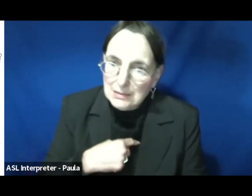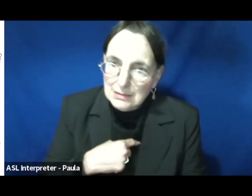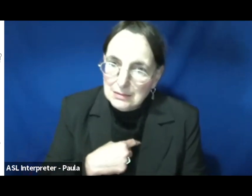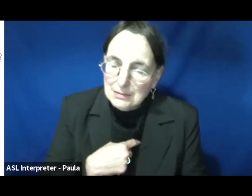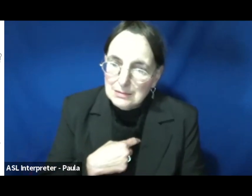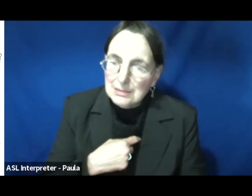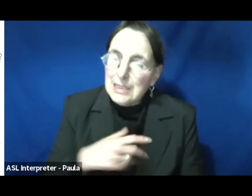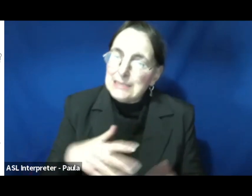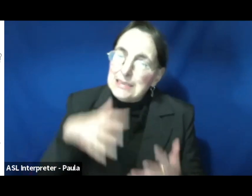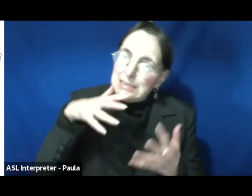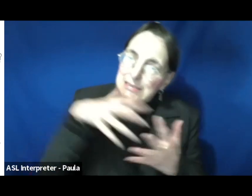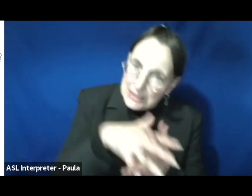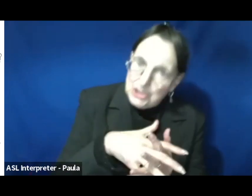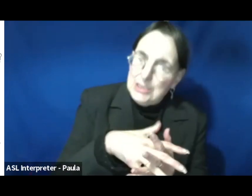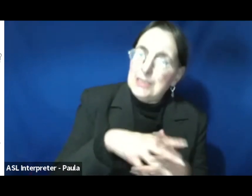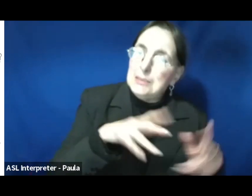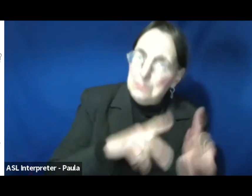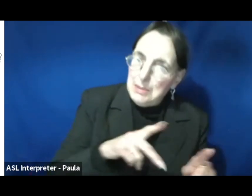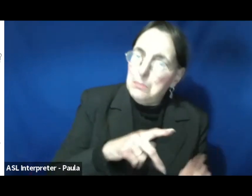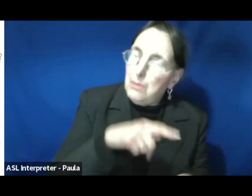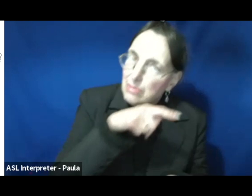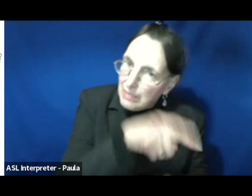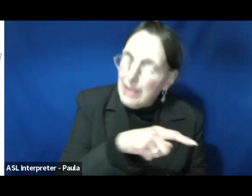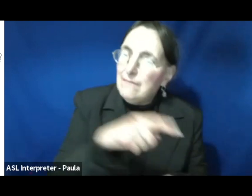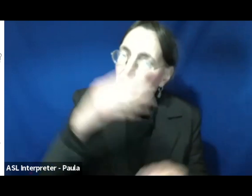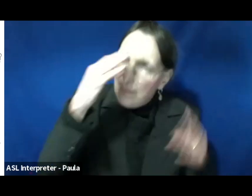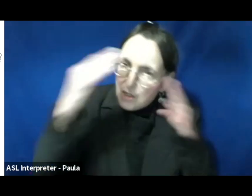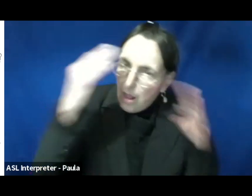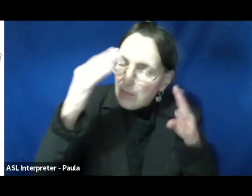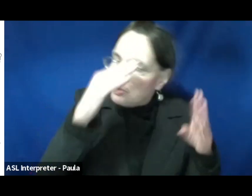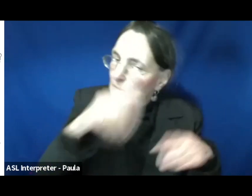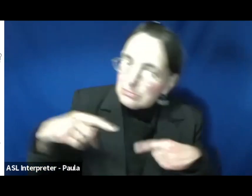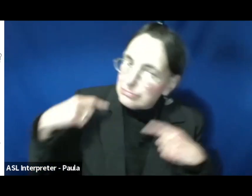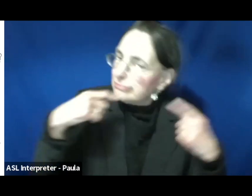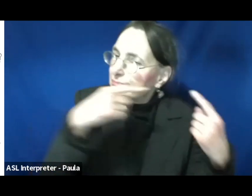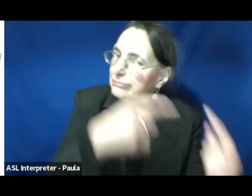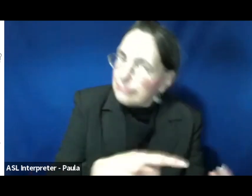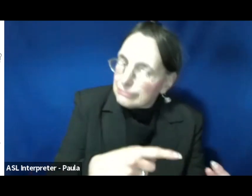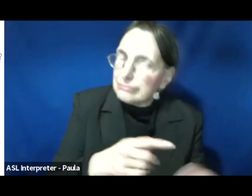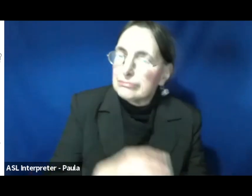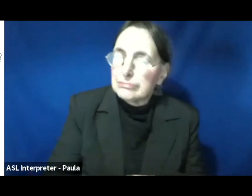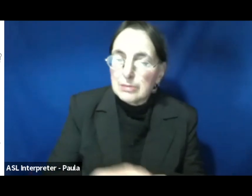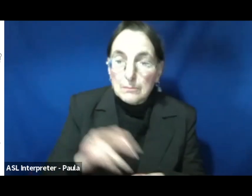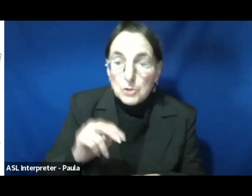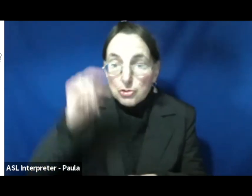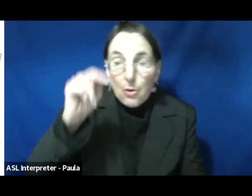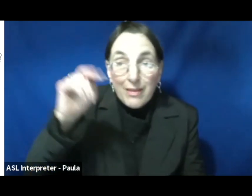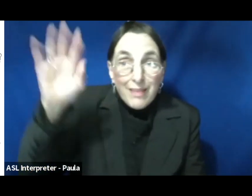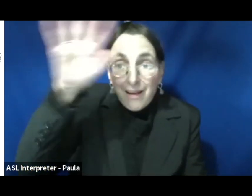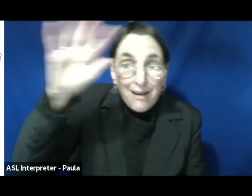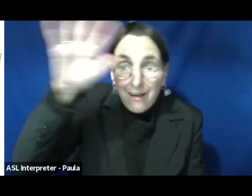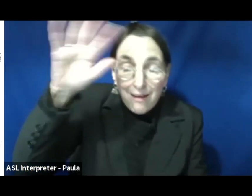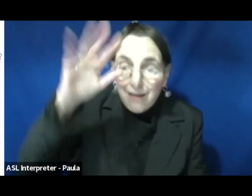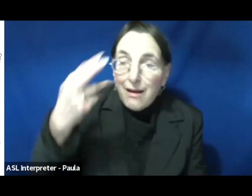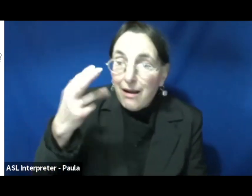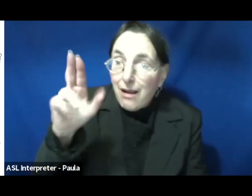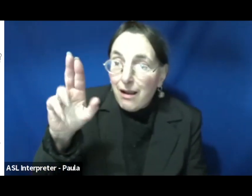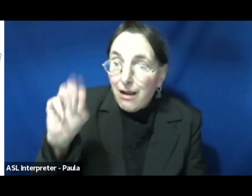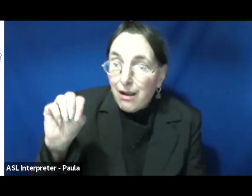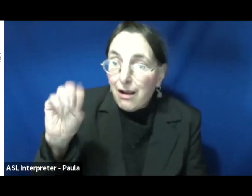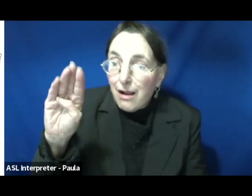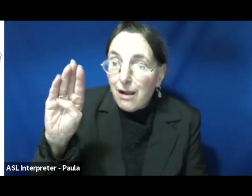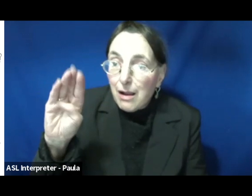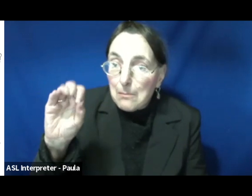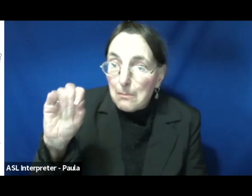folks who have that knowledge, up and down from here to Humboldt, in the areas, where we can't see them. They have the knowledge, right? But who owns